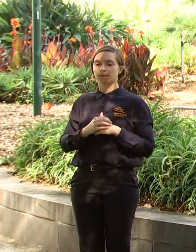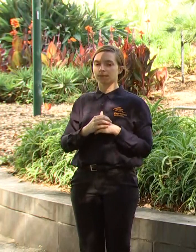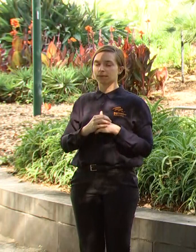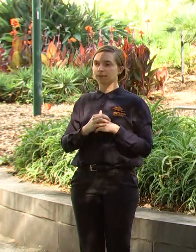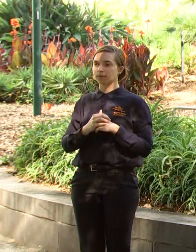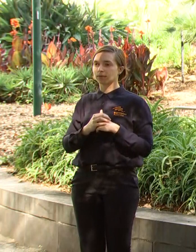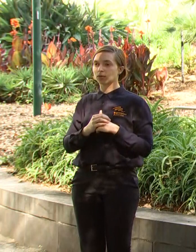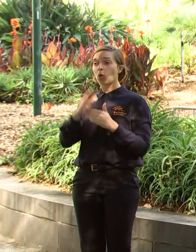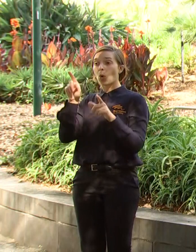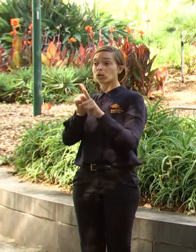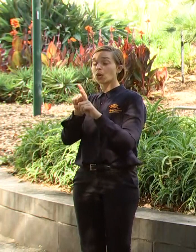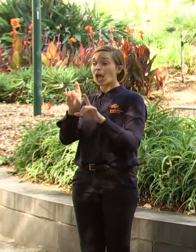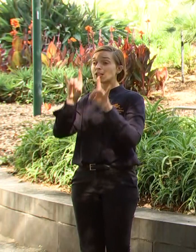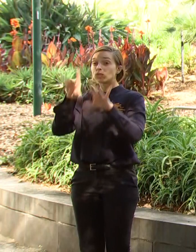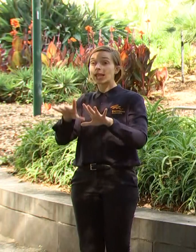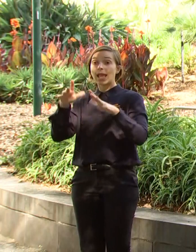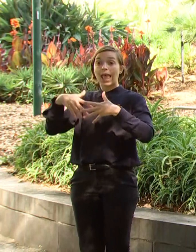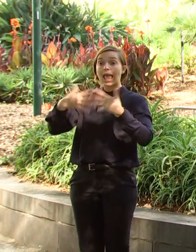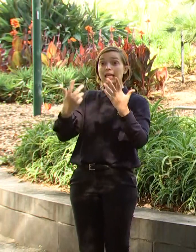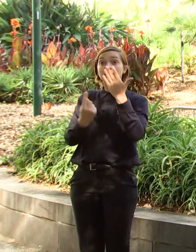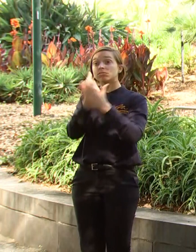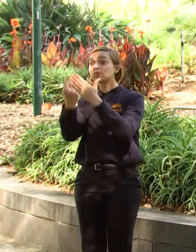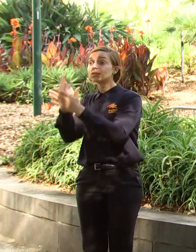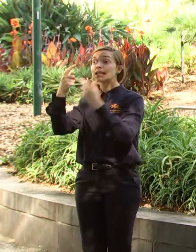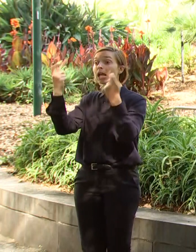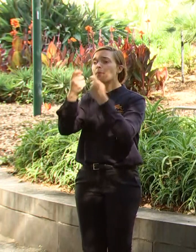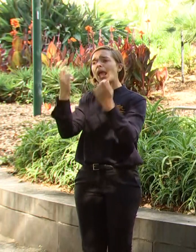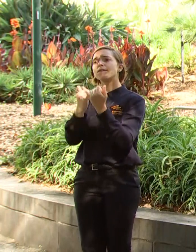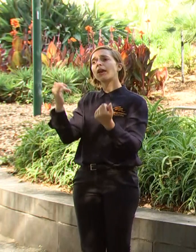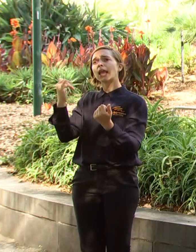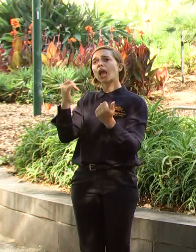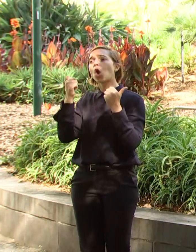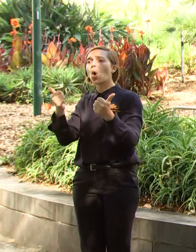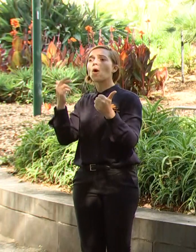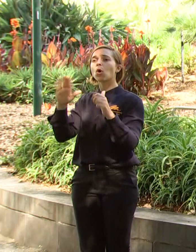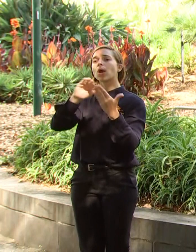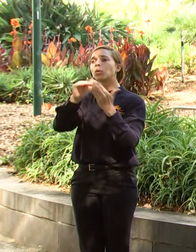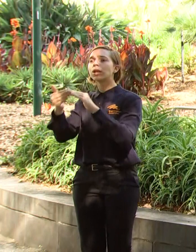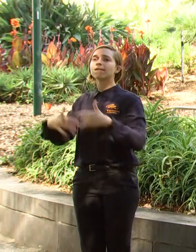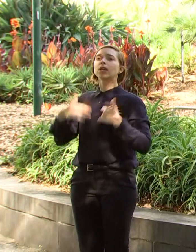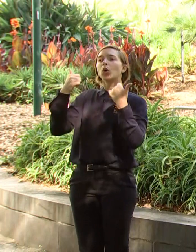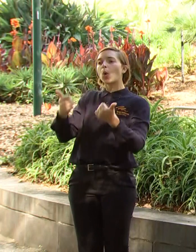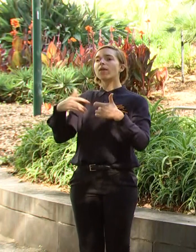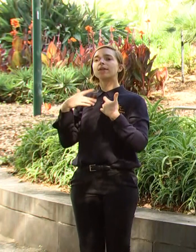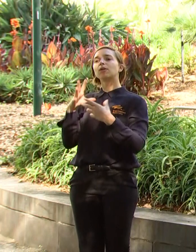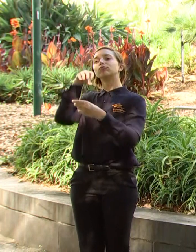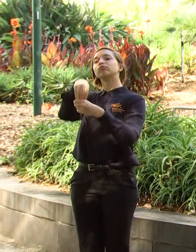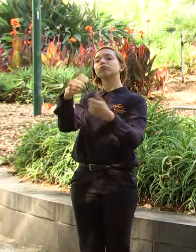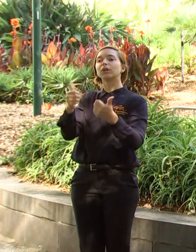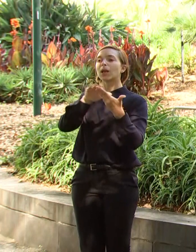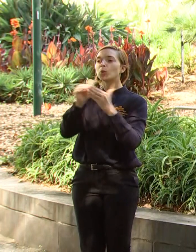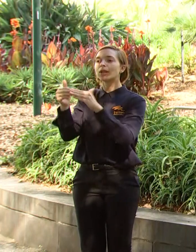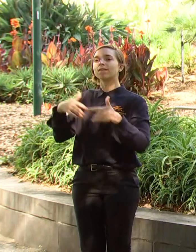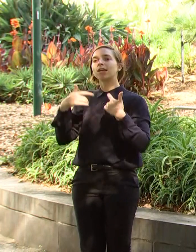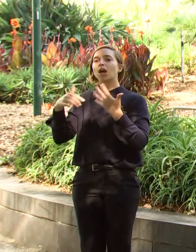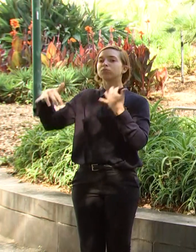way we celebrate who we are every year. But that is, by its very nature, it's not a seated event, and the judgment by the public health team, not by the politicians, by the public